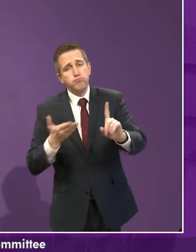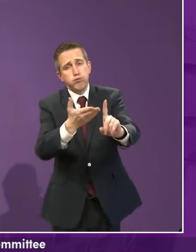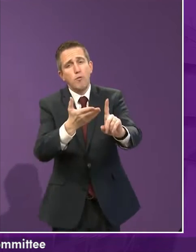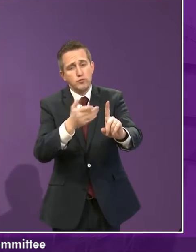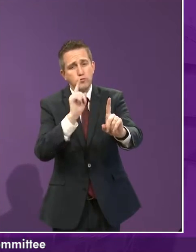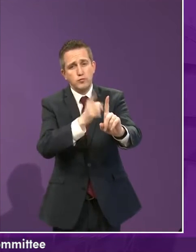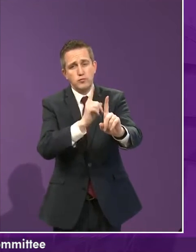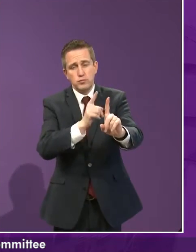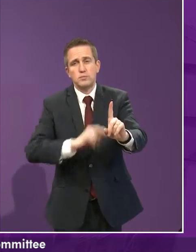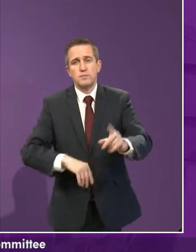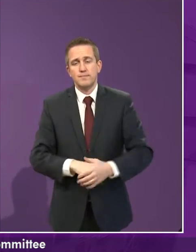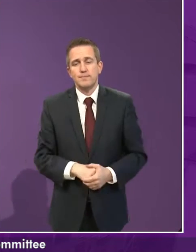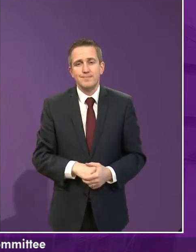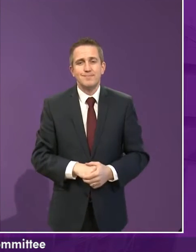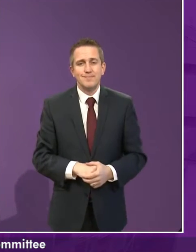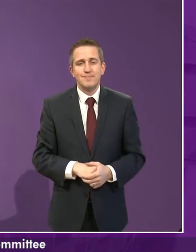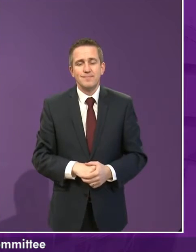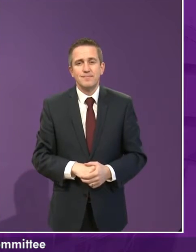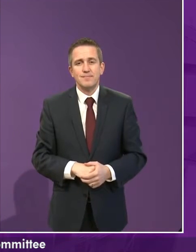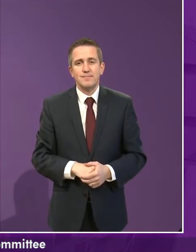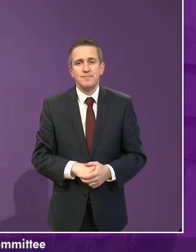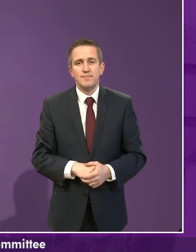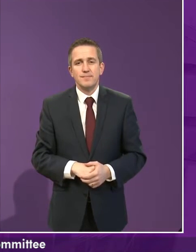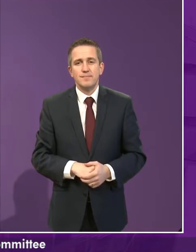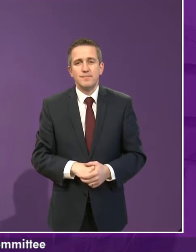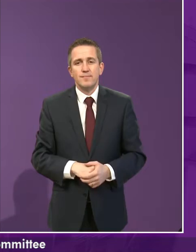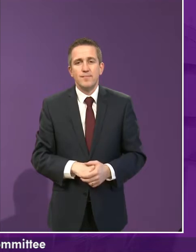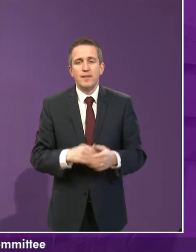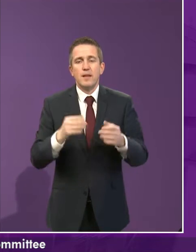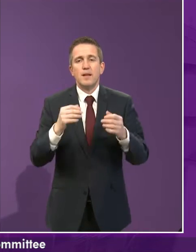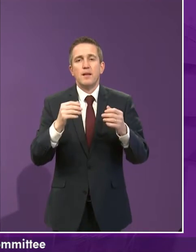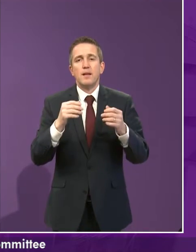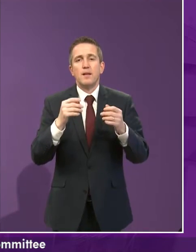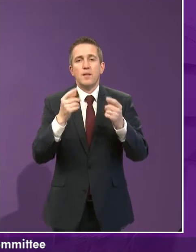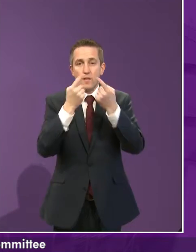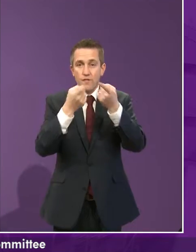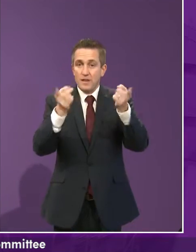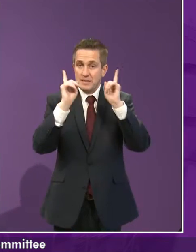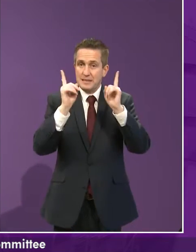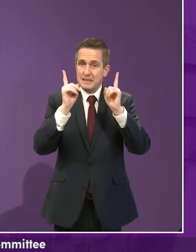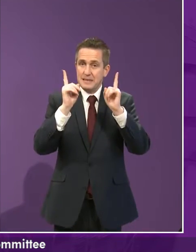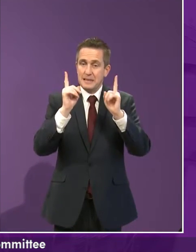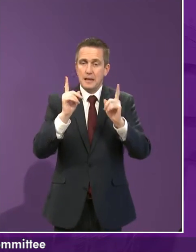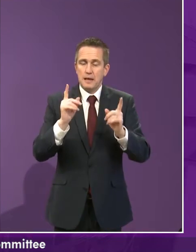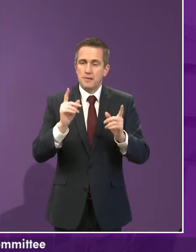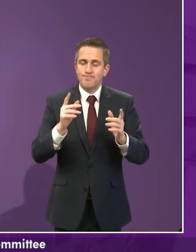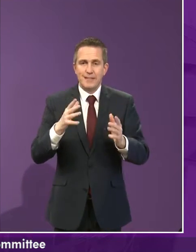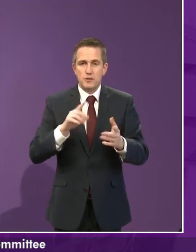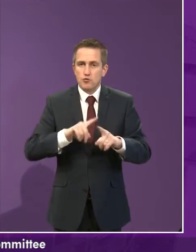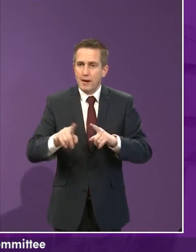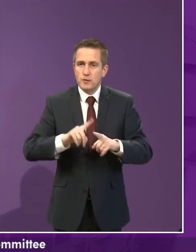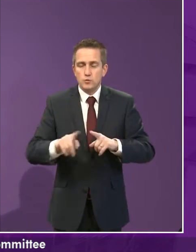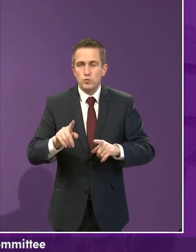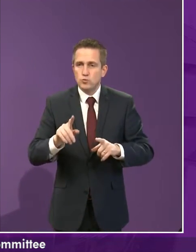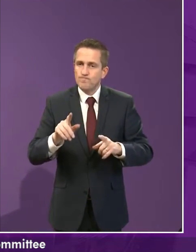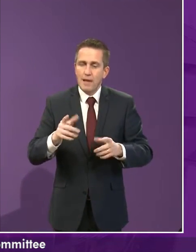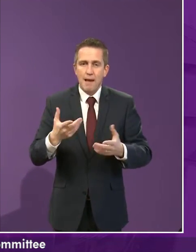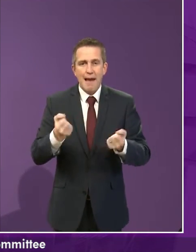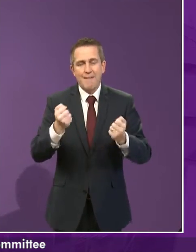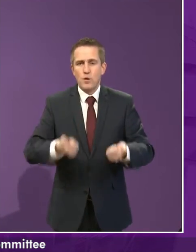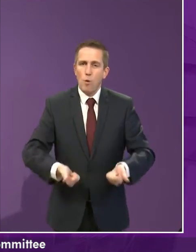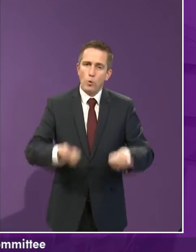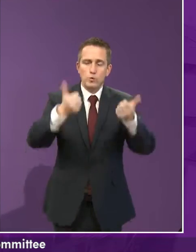towards. We've also introduced, in terms of the university, kind of the ultimate student experience that all universities try to strive